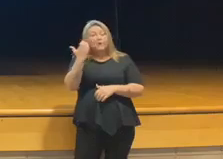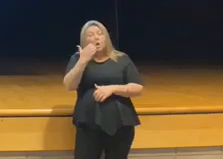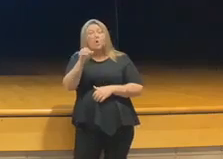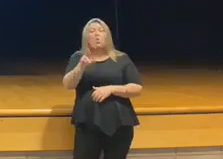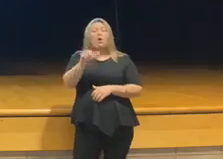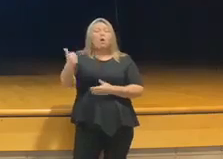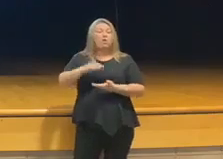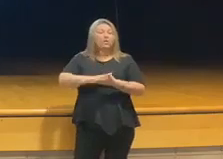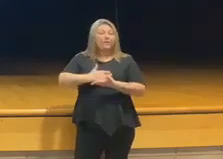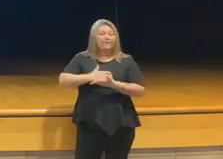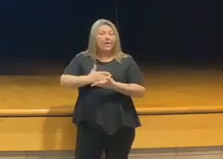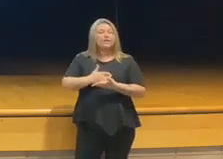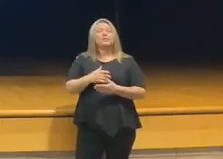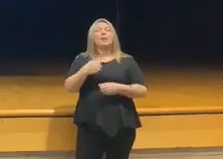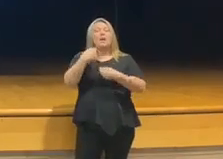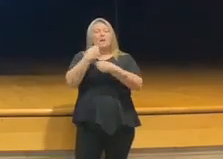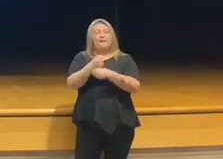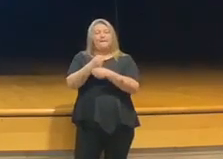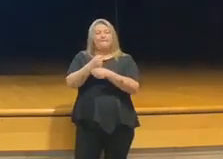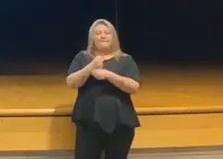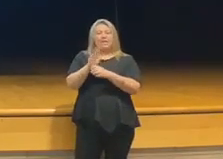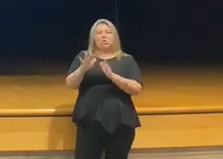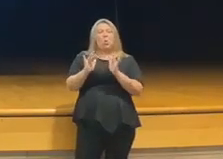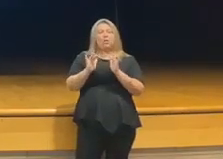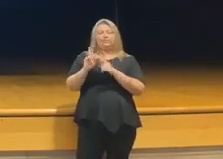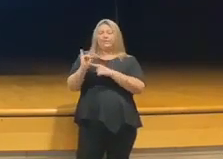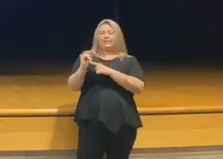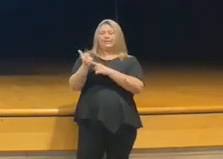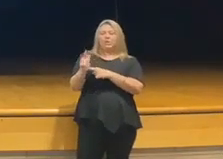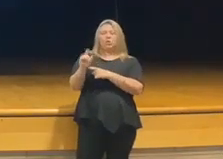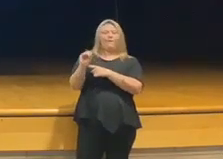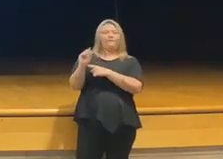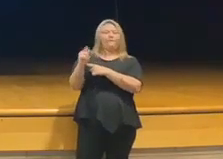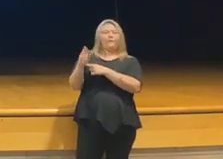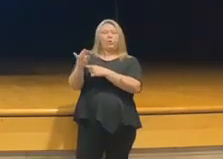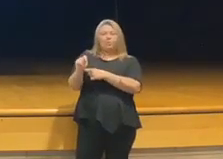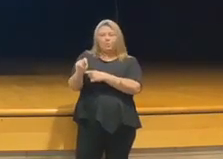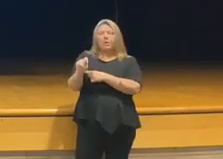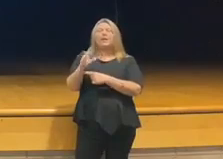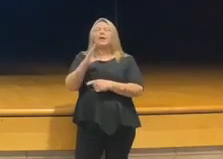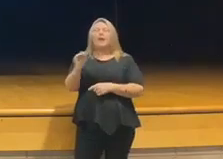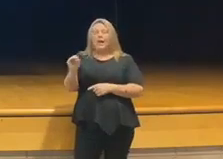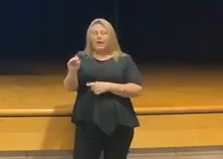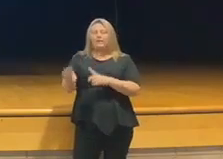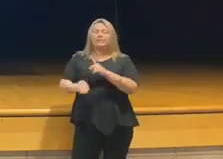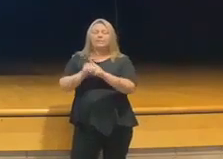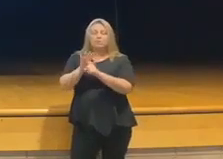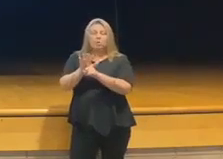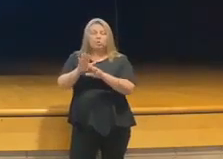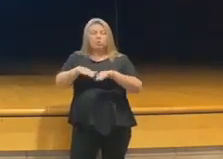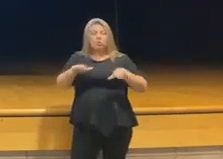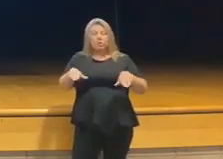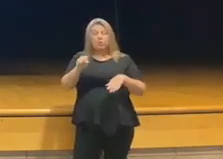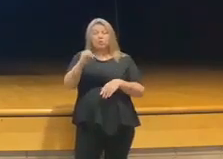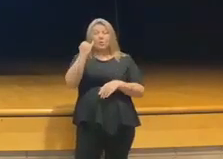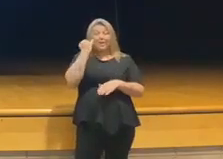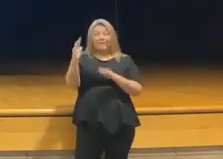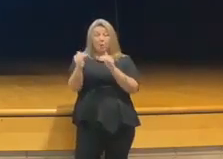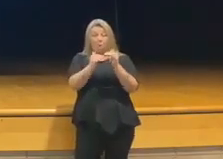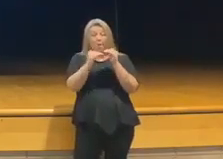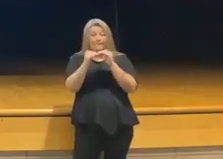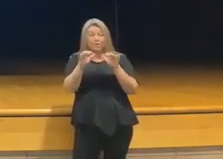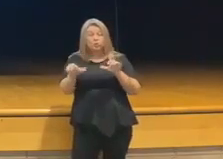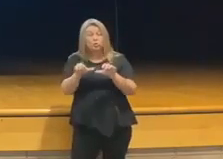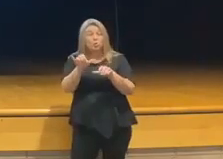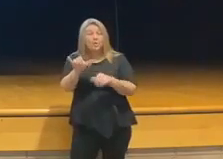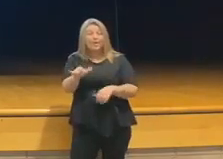And it creates a digital footprint, and it's also very normalized with some children. So if it's something that your peers are doing, you may not realize